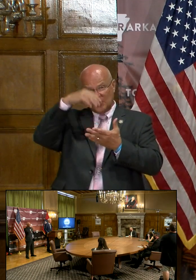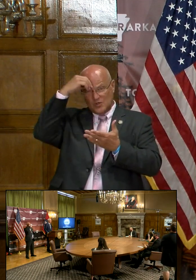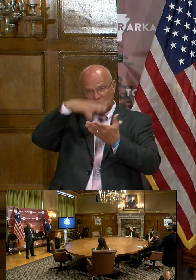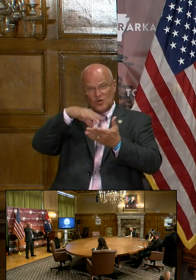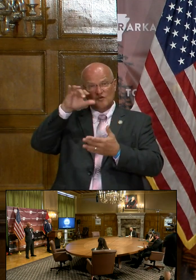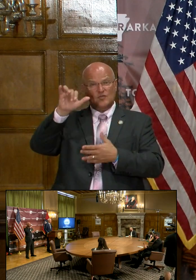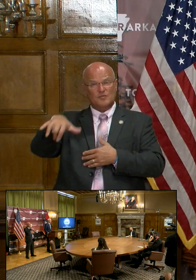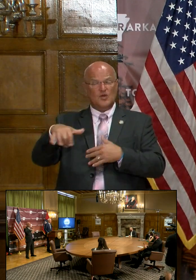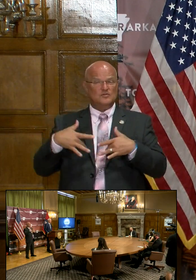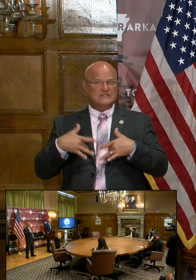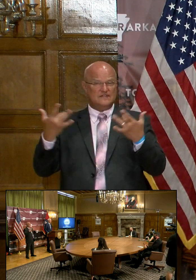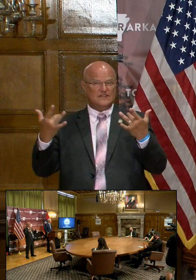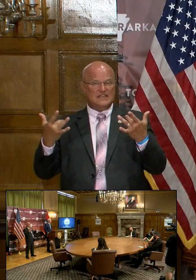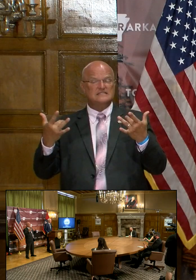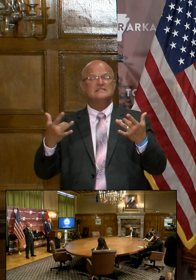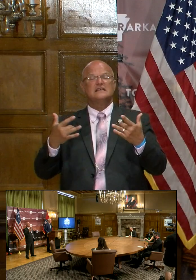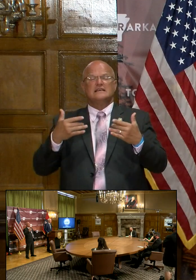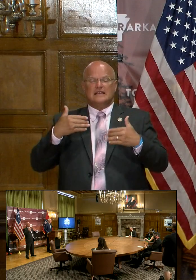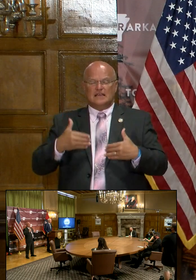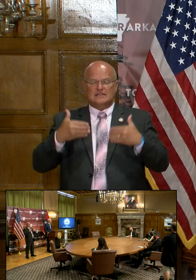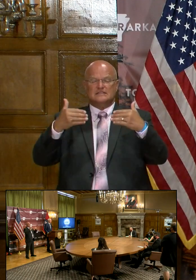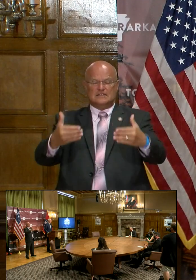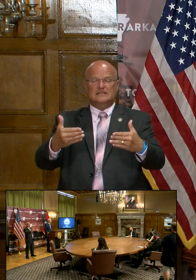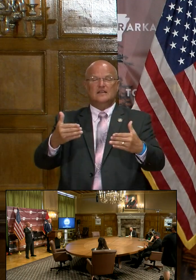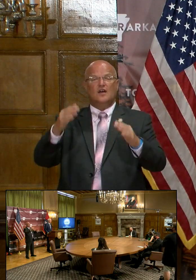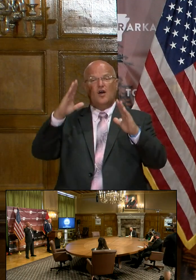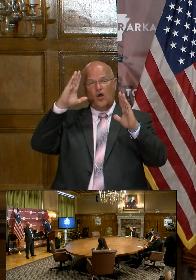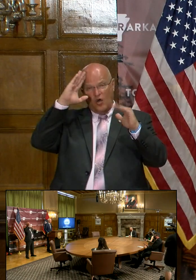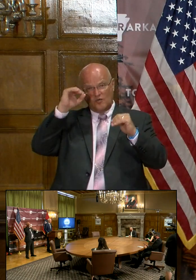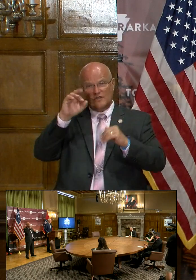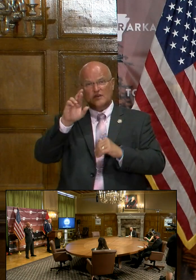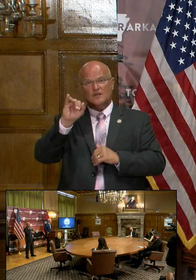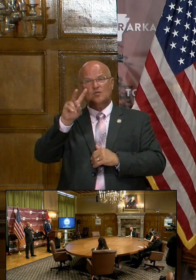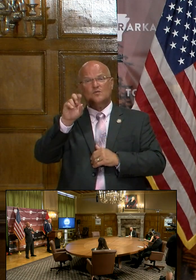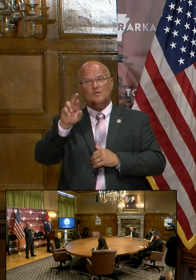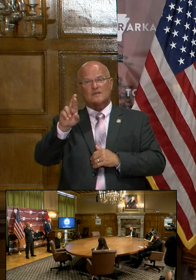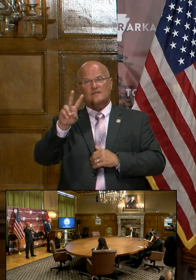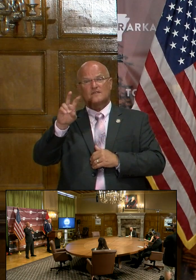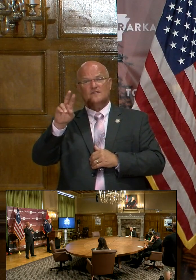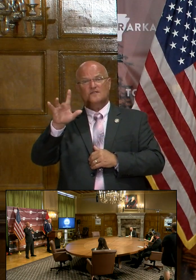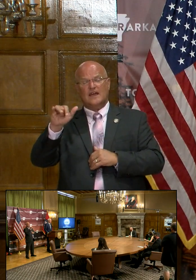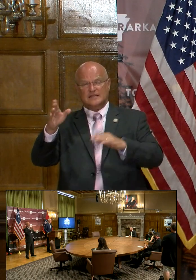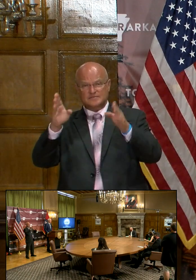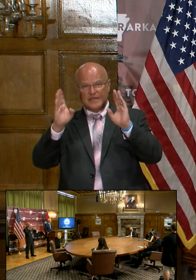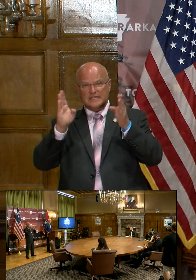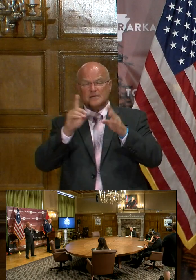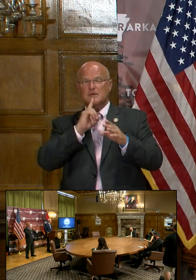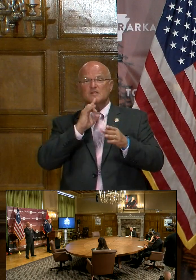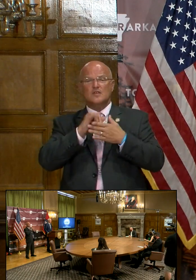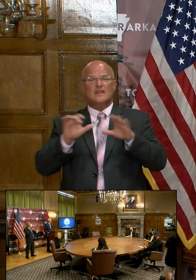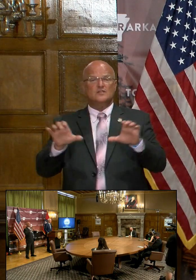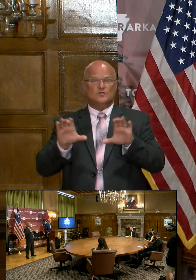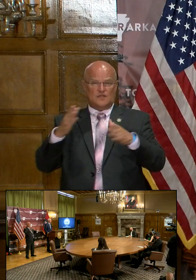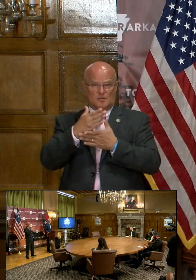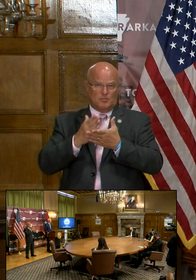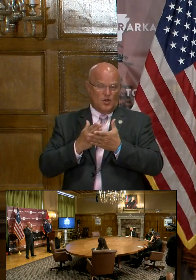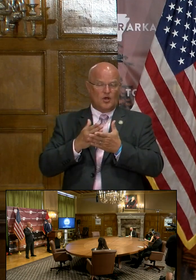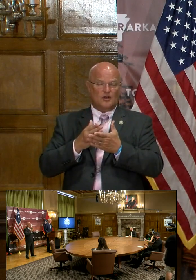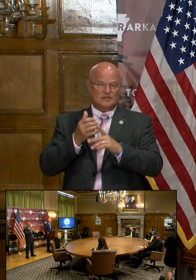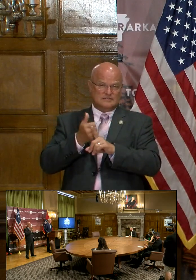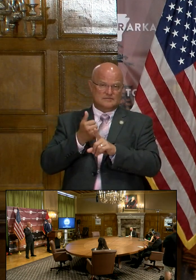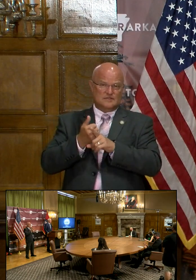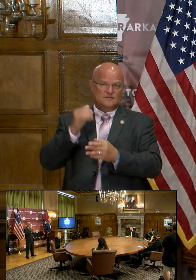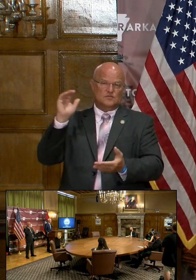those as we go through it, and hopefully everyone in the River Valley will pay attention and to make sure they do their part